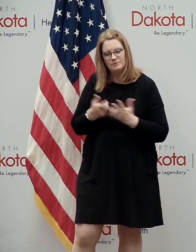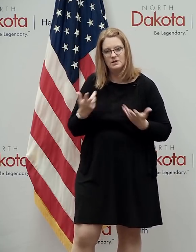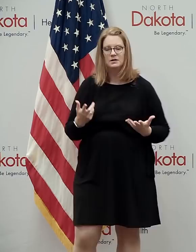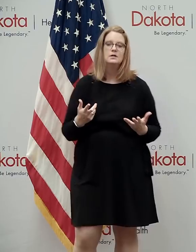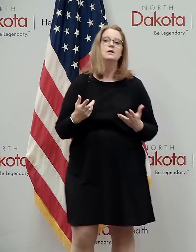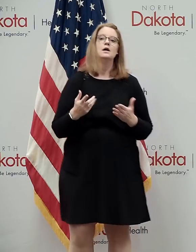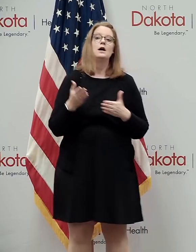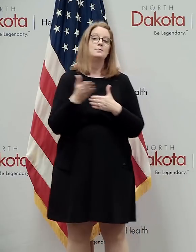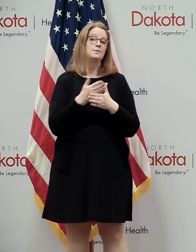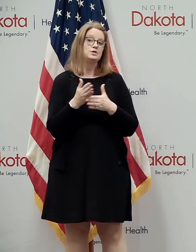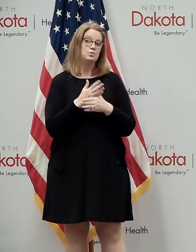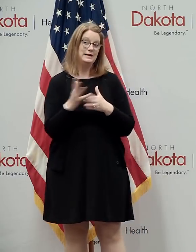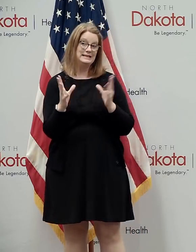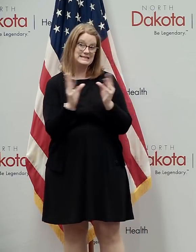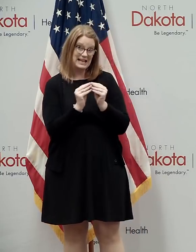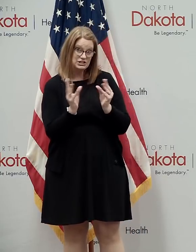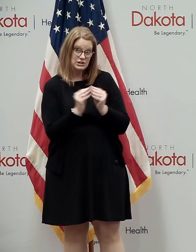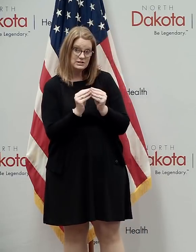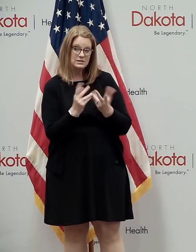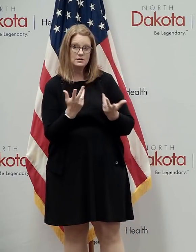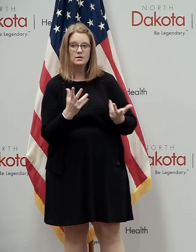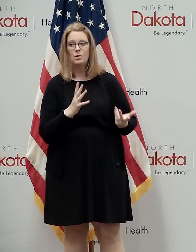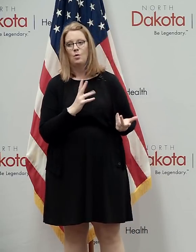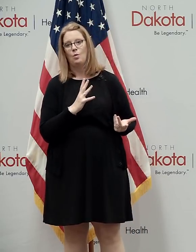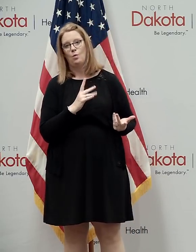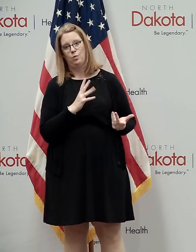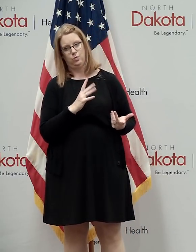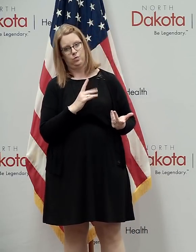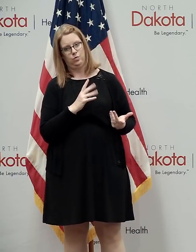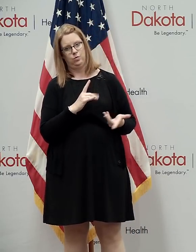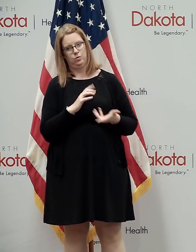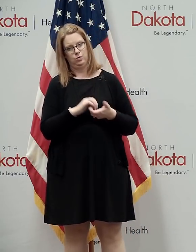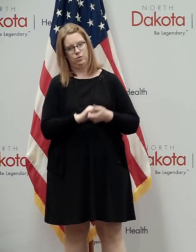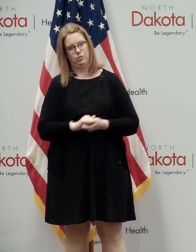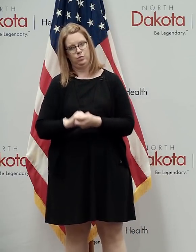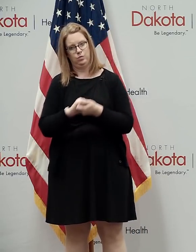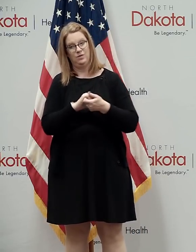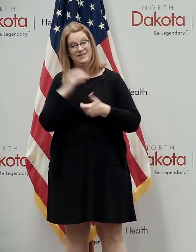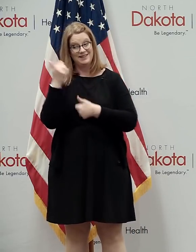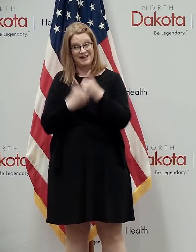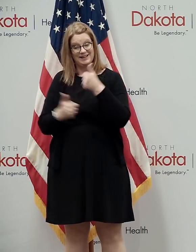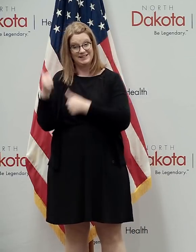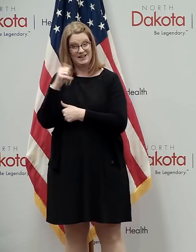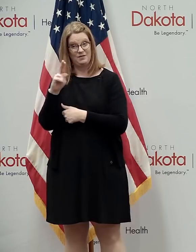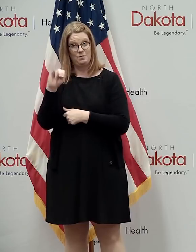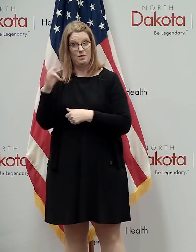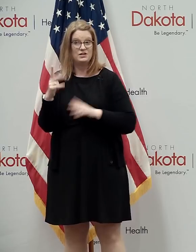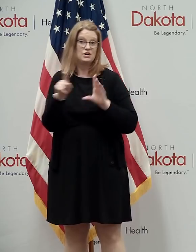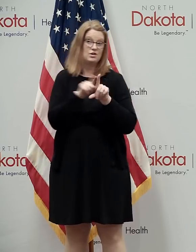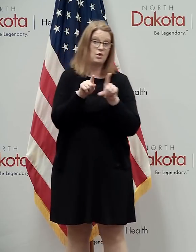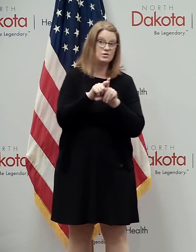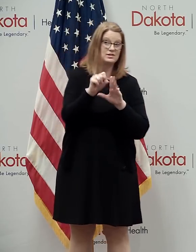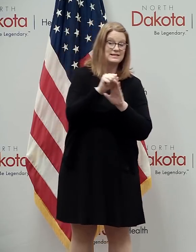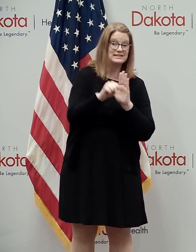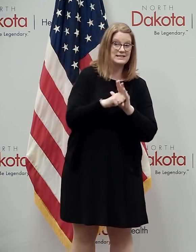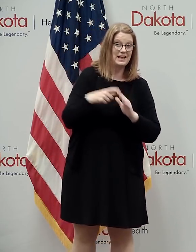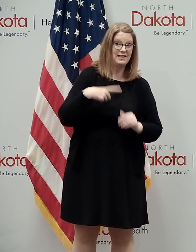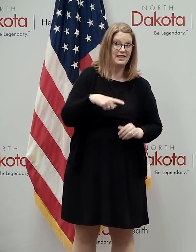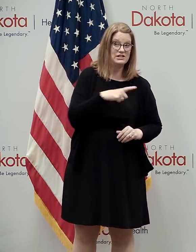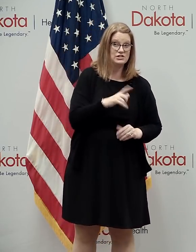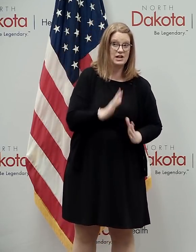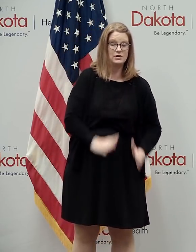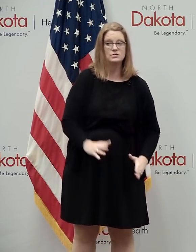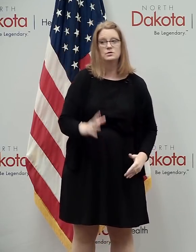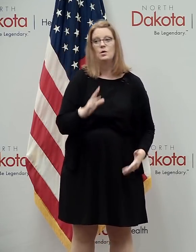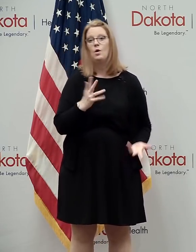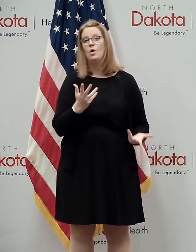interim between sessions, we've had unprecedented collaboration between the executive branch and the state legislators. I want to thank all of the